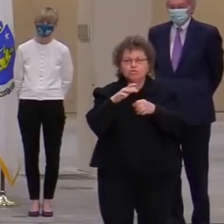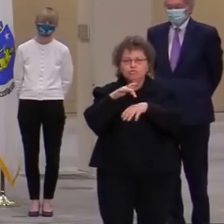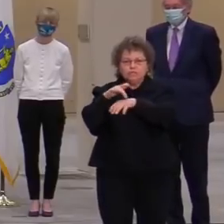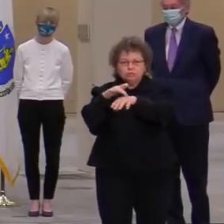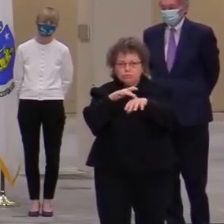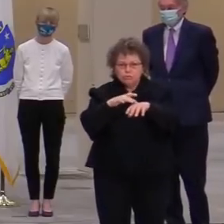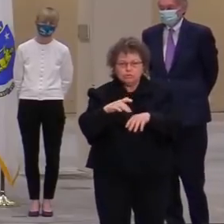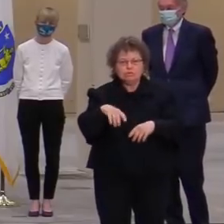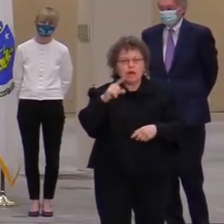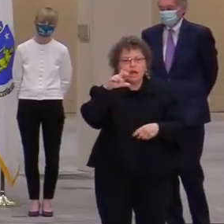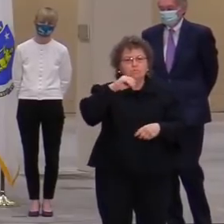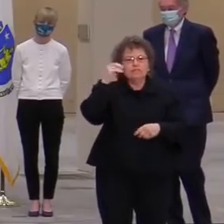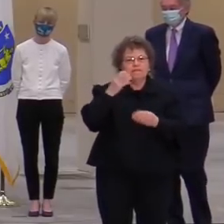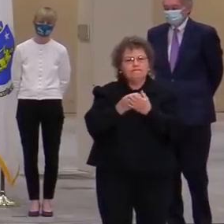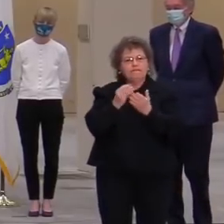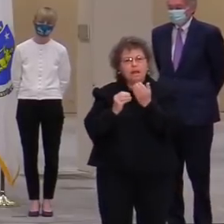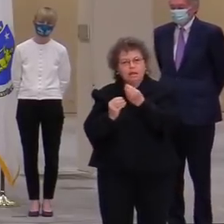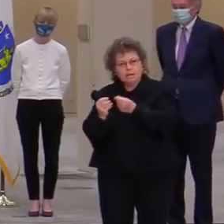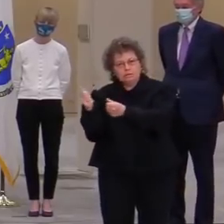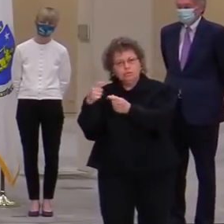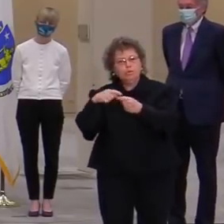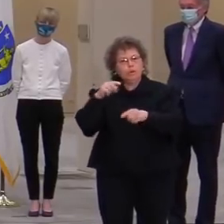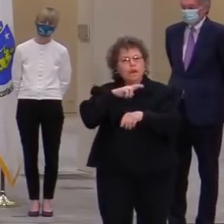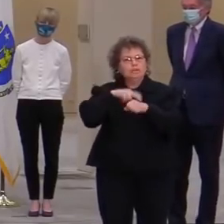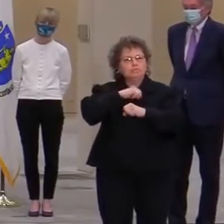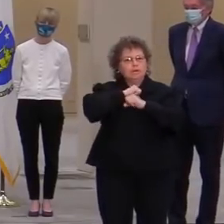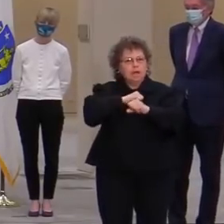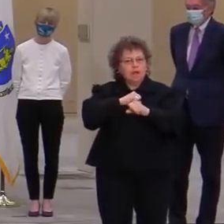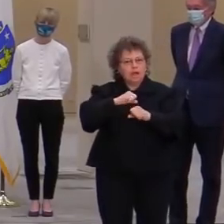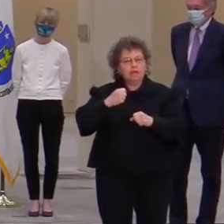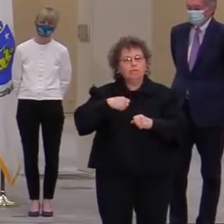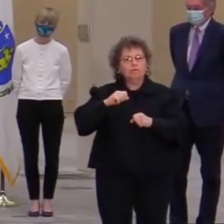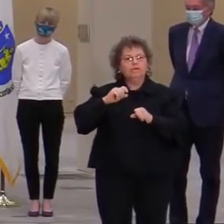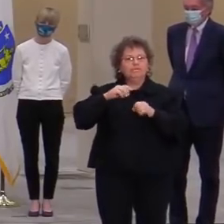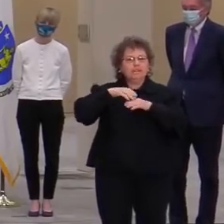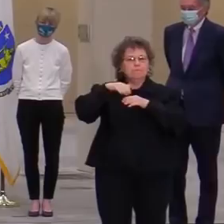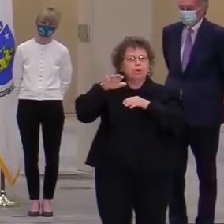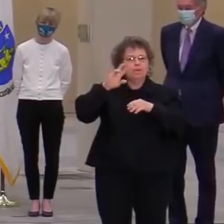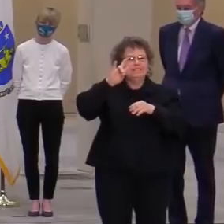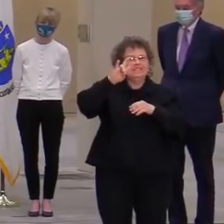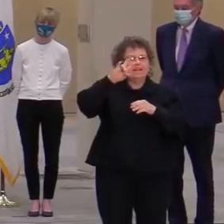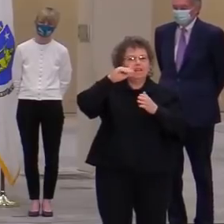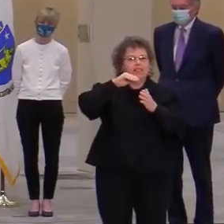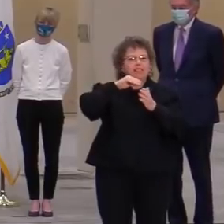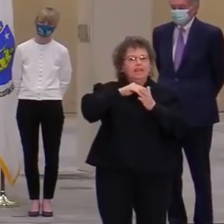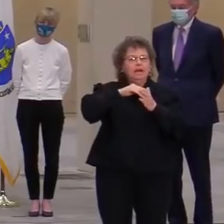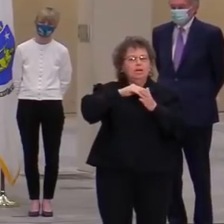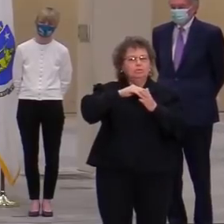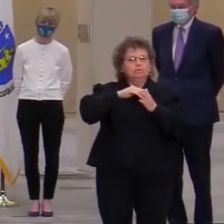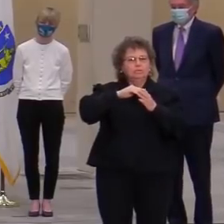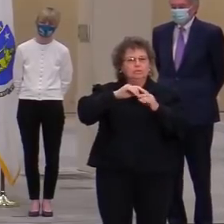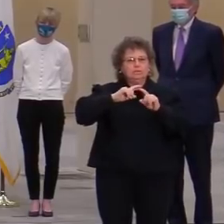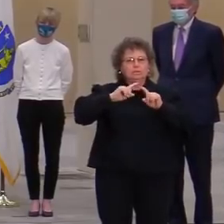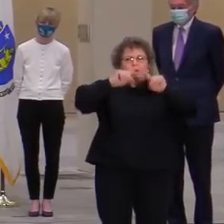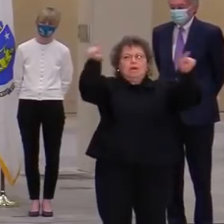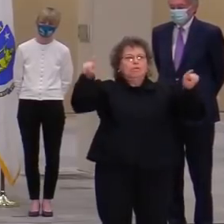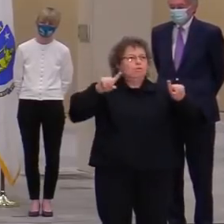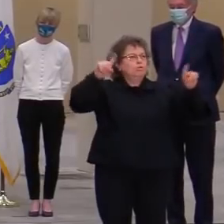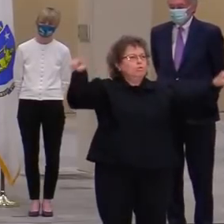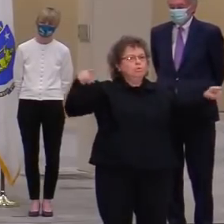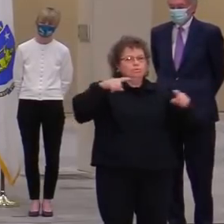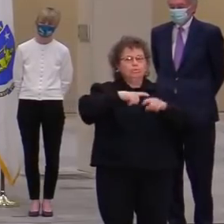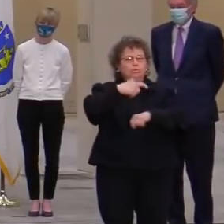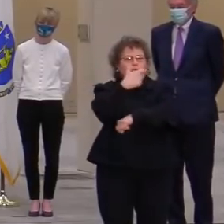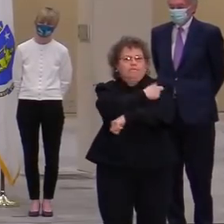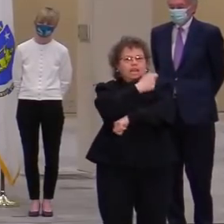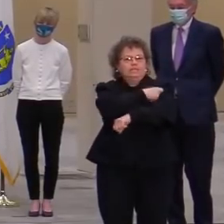100% funding to the National Guard. We've deployed over 7,000 responders out to assist in vaccination. And